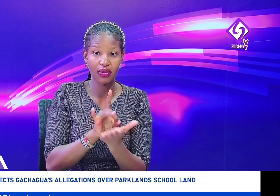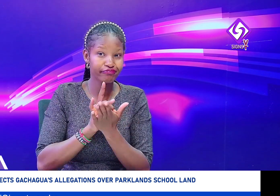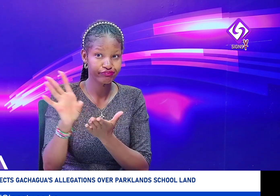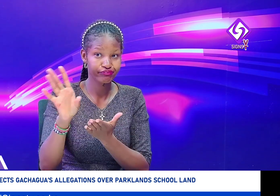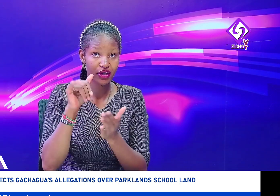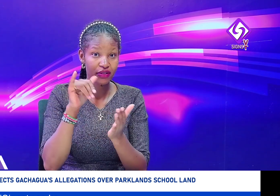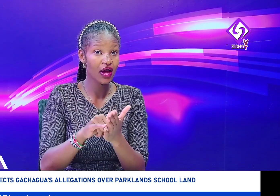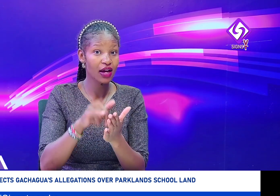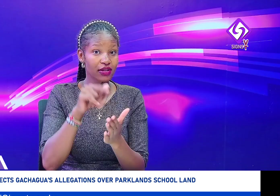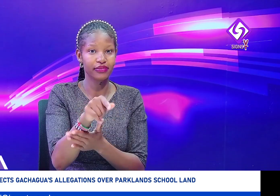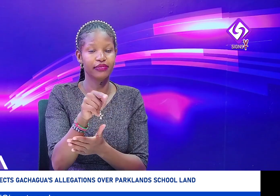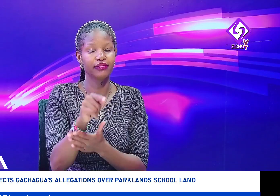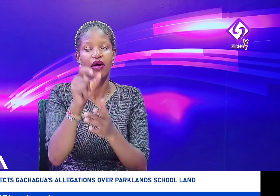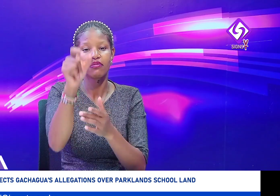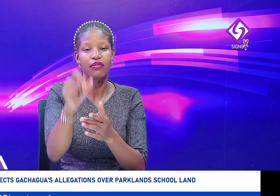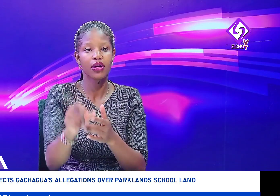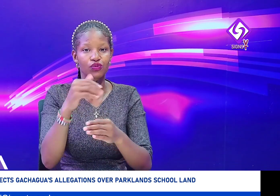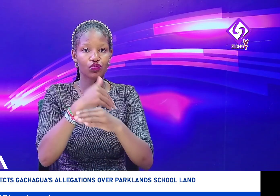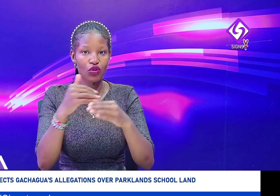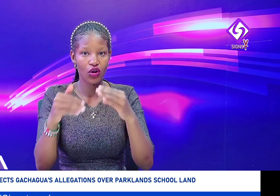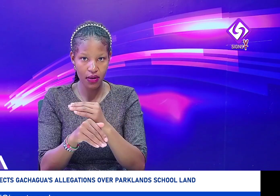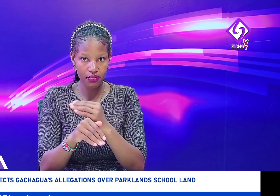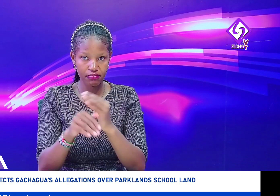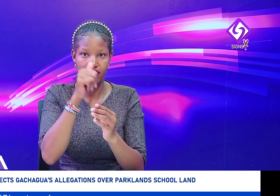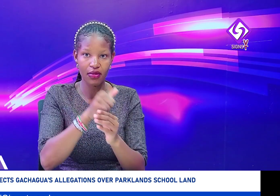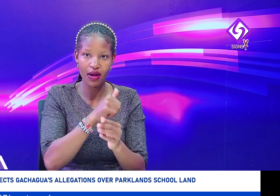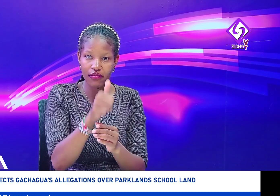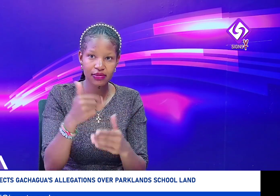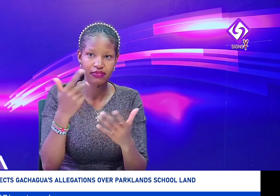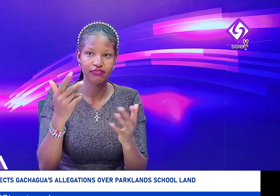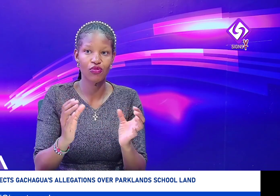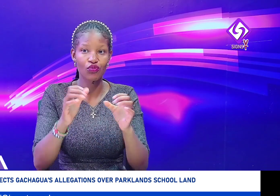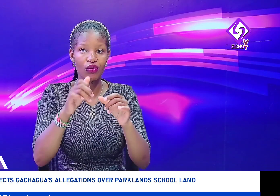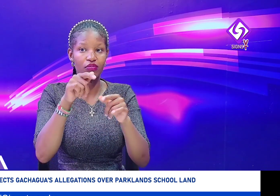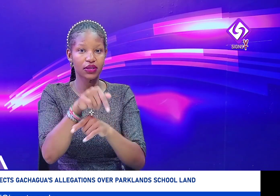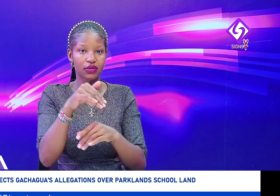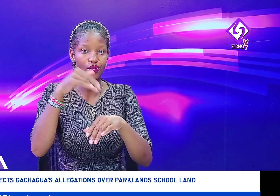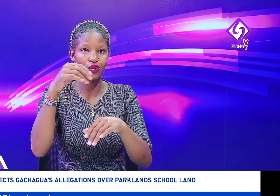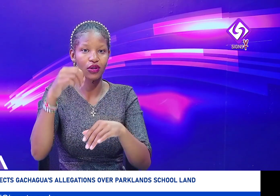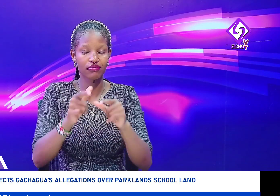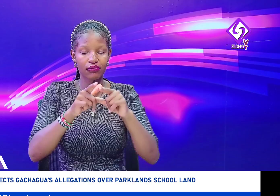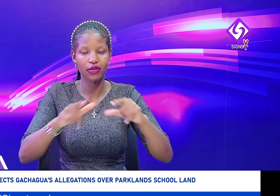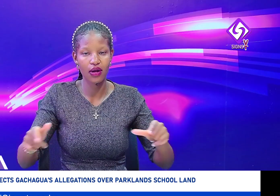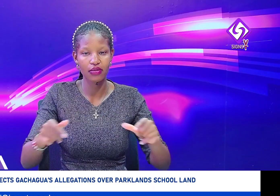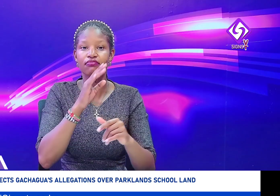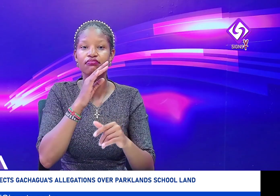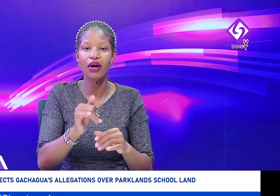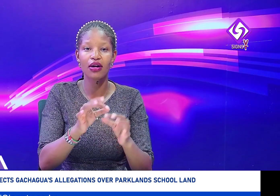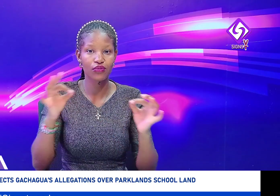The governor dismissed accusations that he is constructing a private apartment complex on land belonging